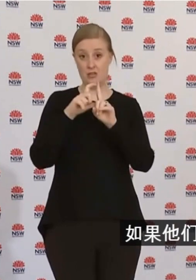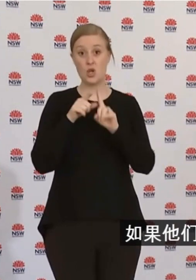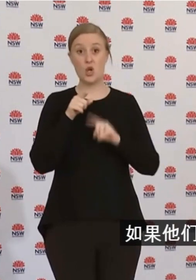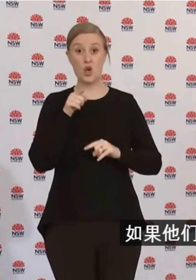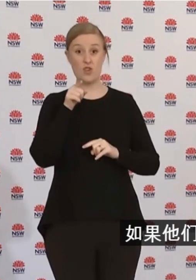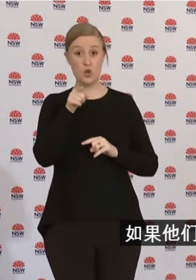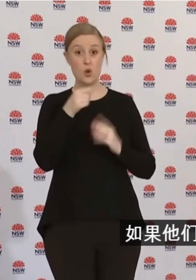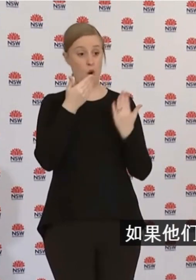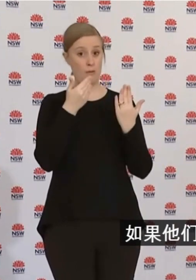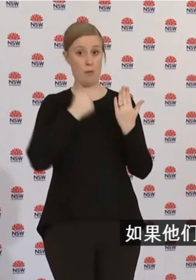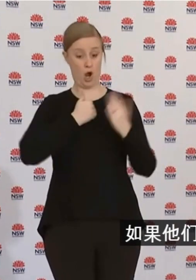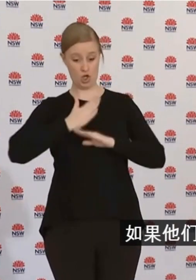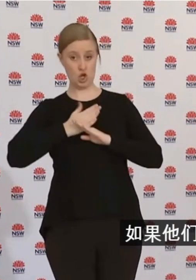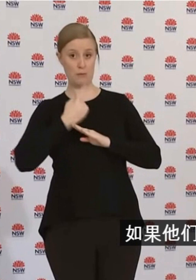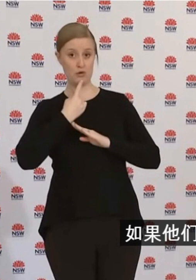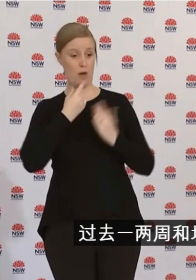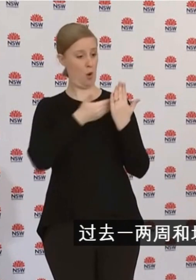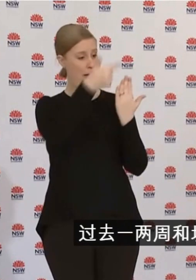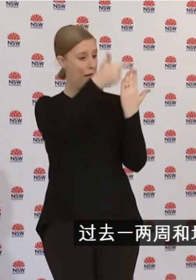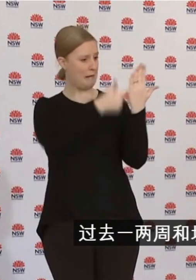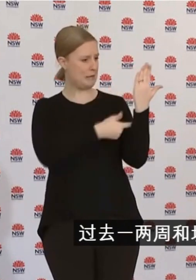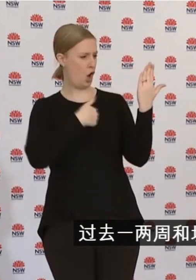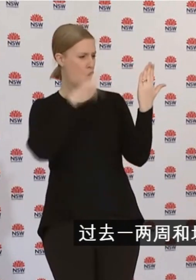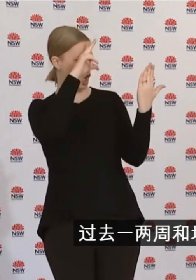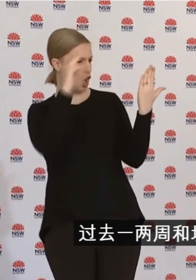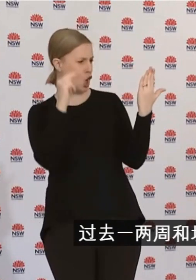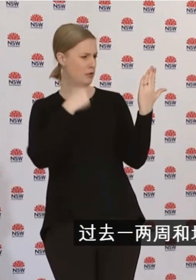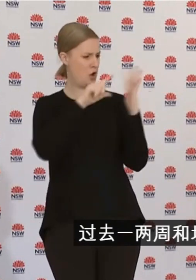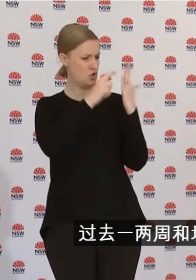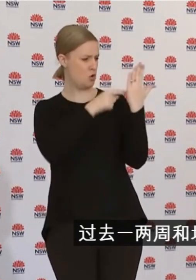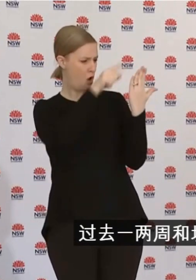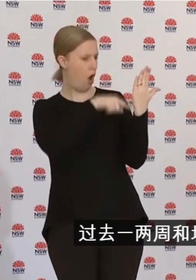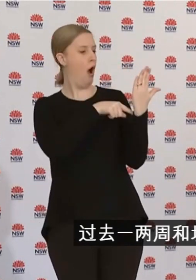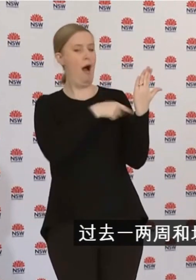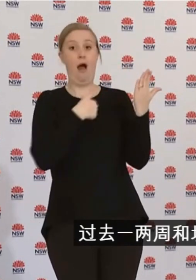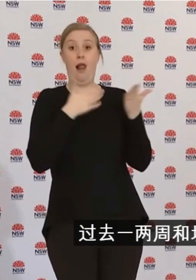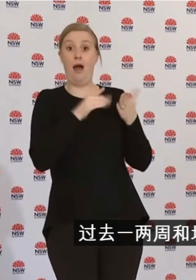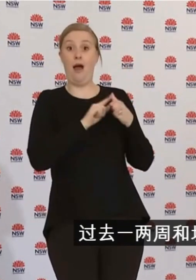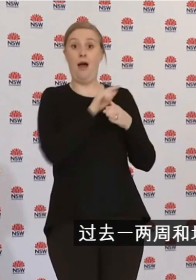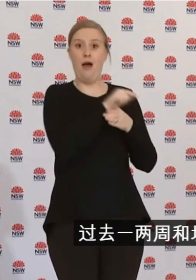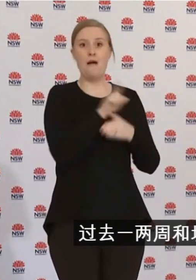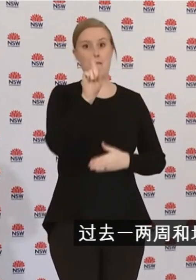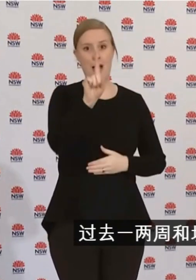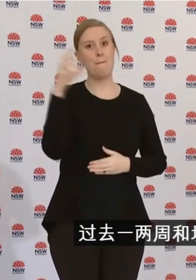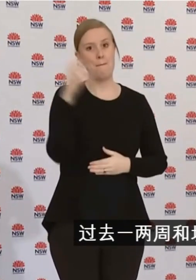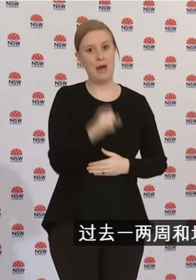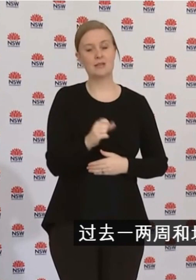tests, those surveillance tests that we've talked about a lot in the last week or two. And in Canterbury